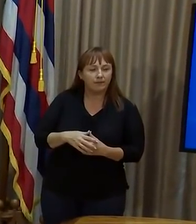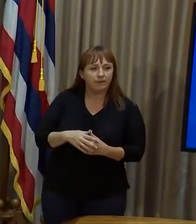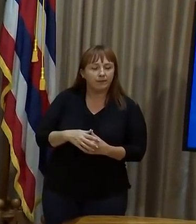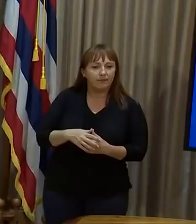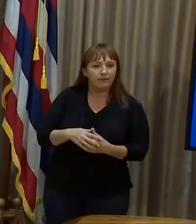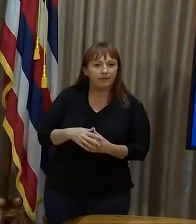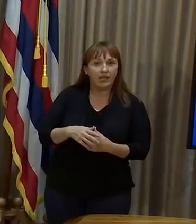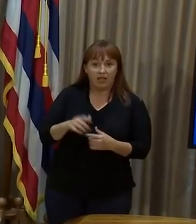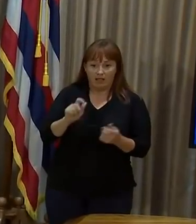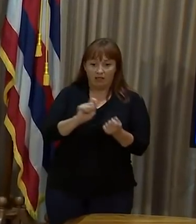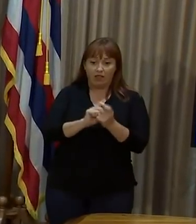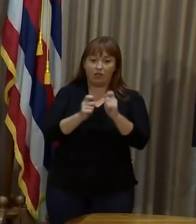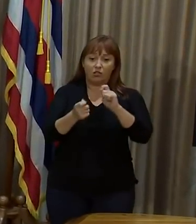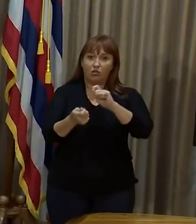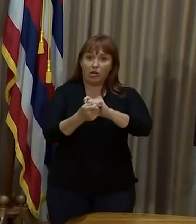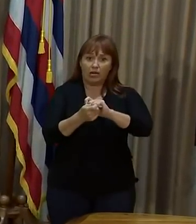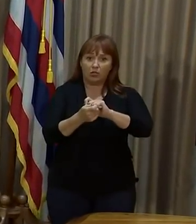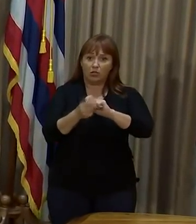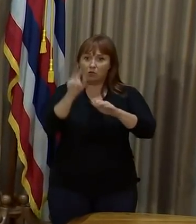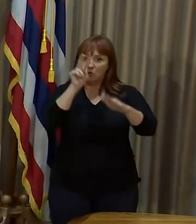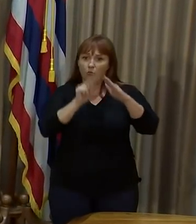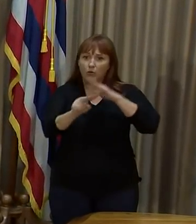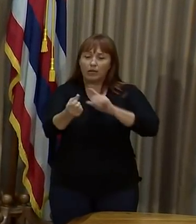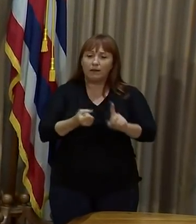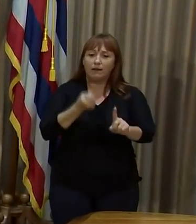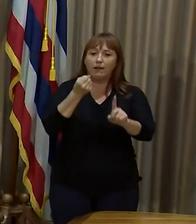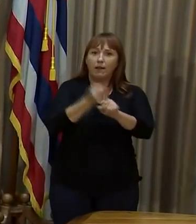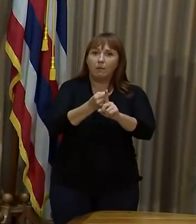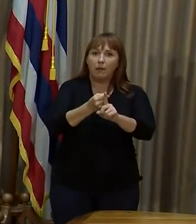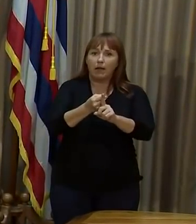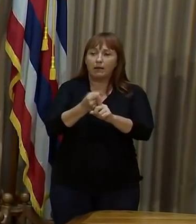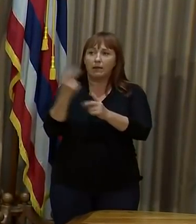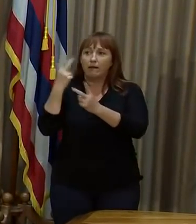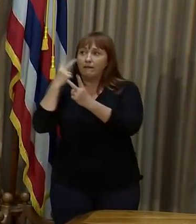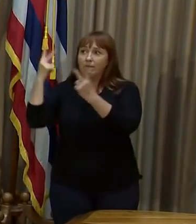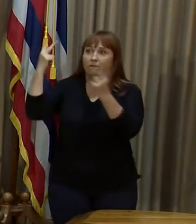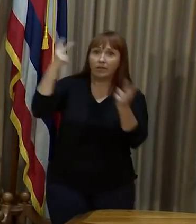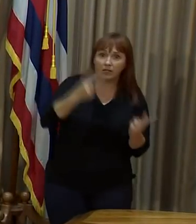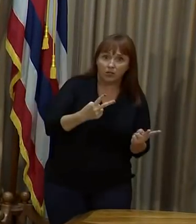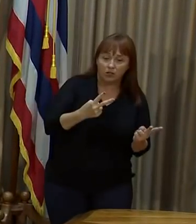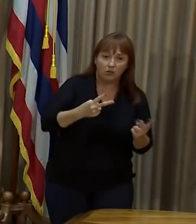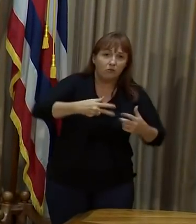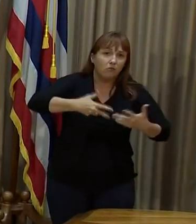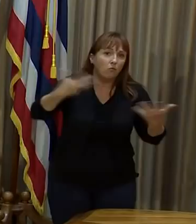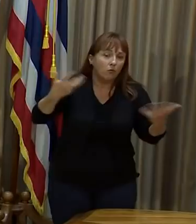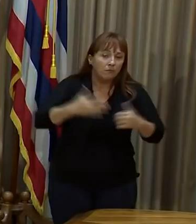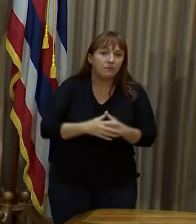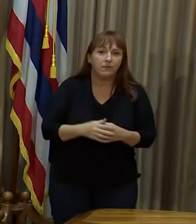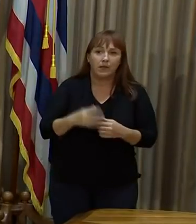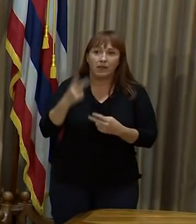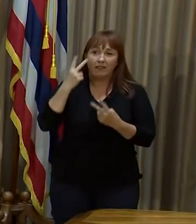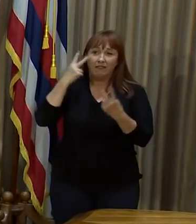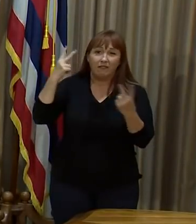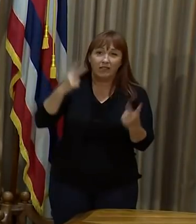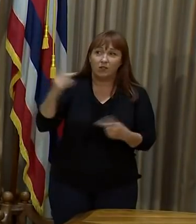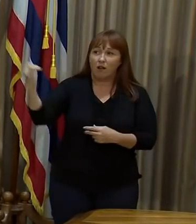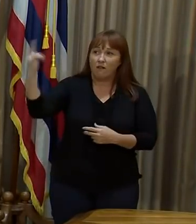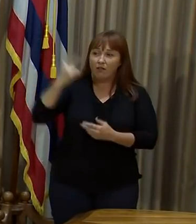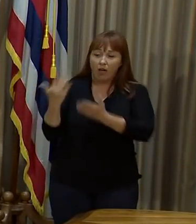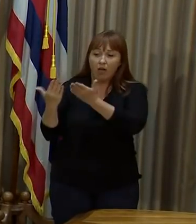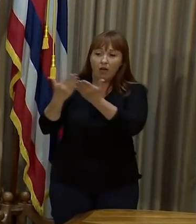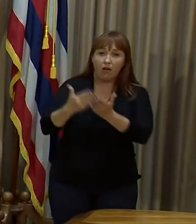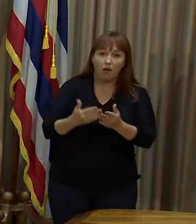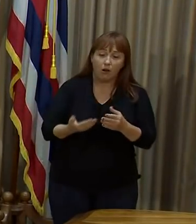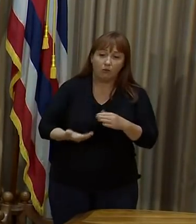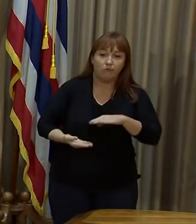these changes will have on visitor numbers to Hawaii. I know that tourism is already rebounding. Do you think this